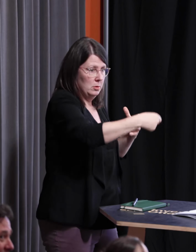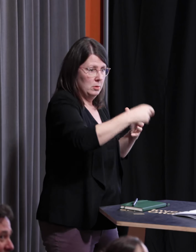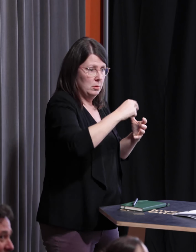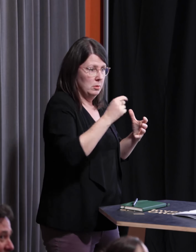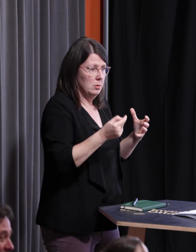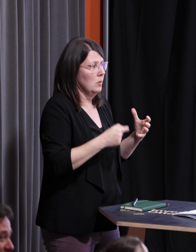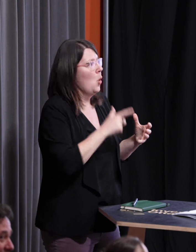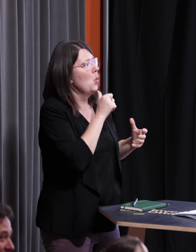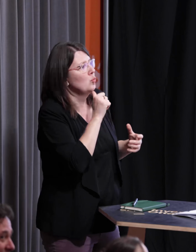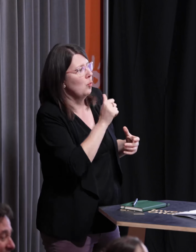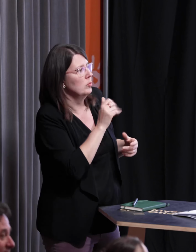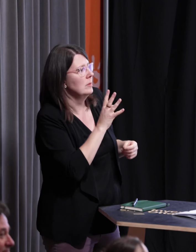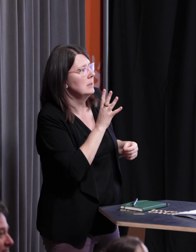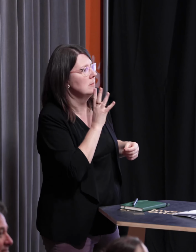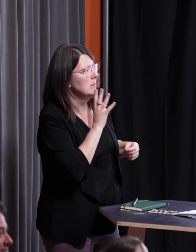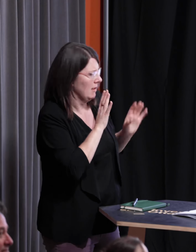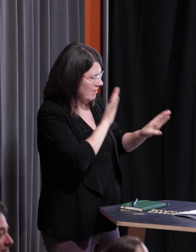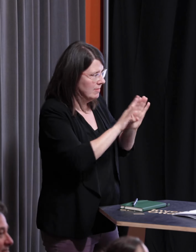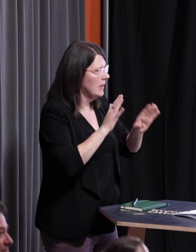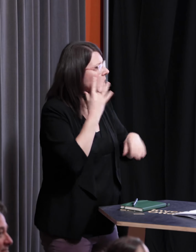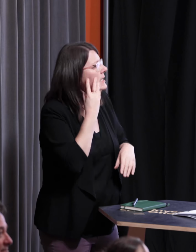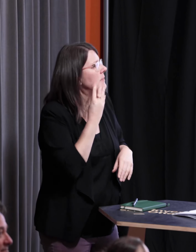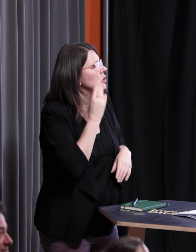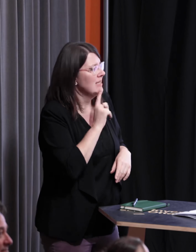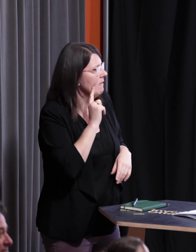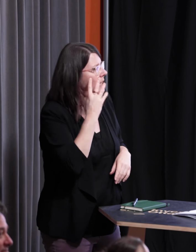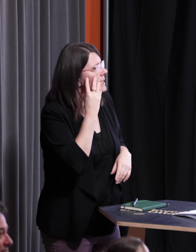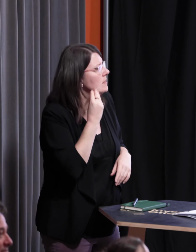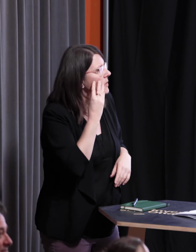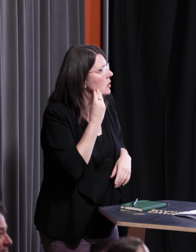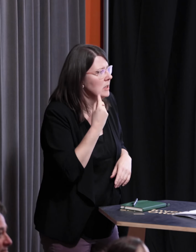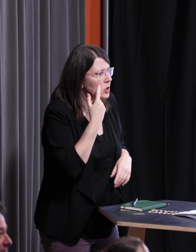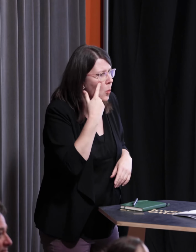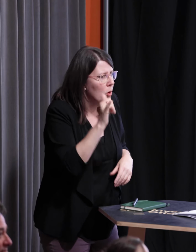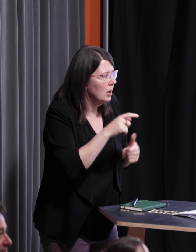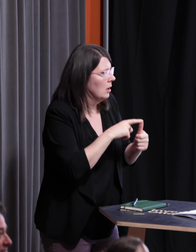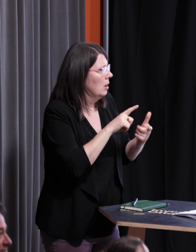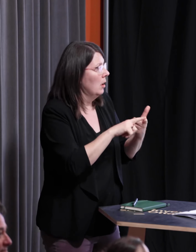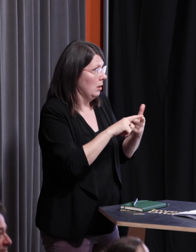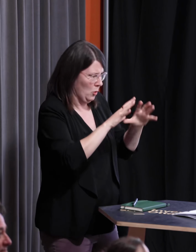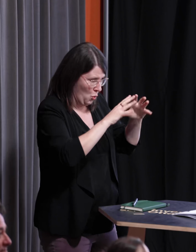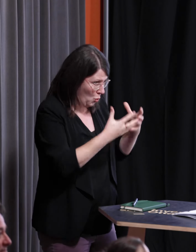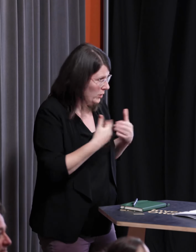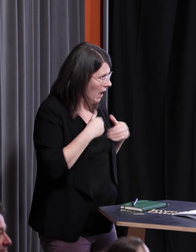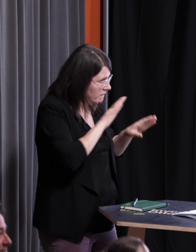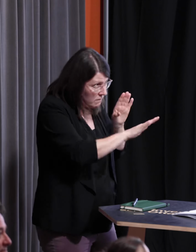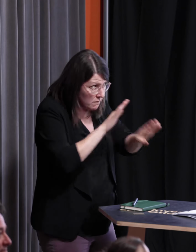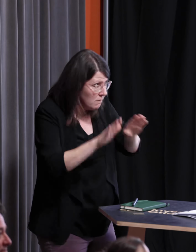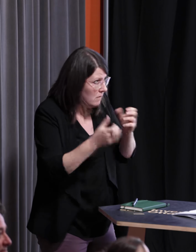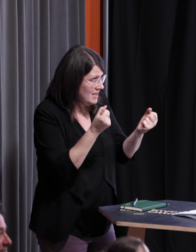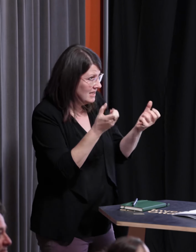who are non-speaking people, experience deafness, and what other forms of sign language exist around the world, and if you've